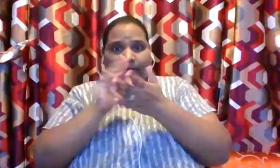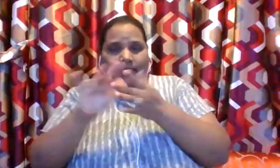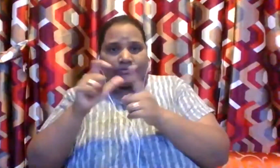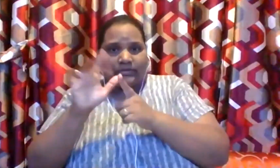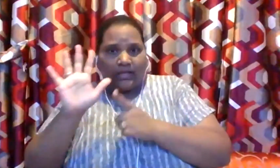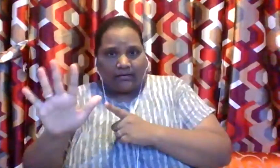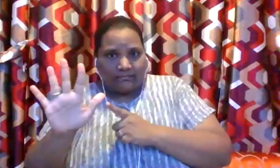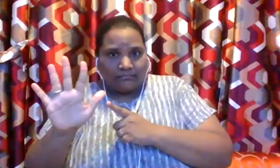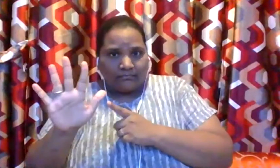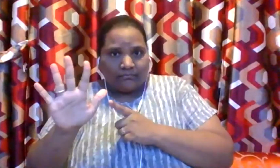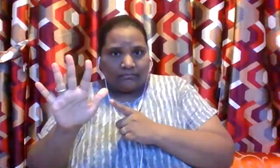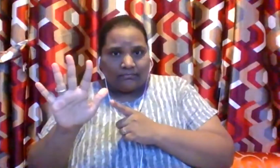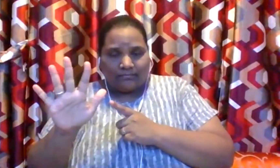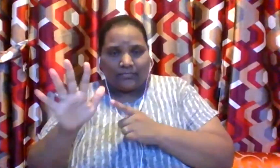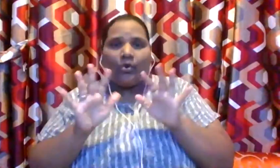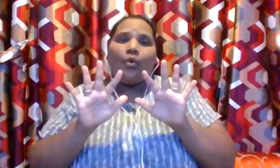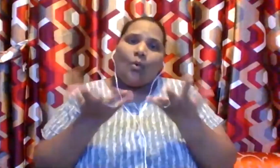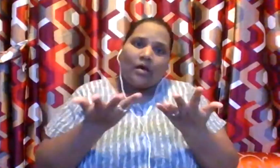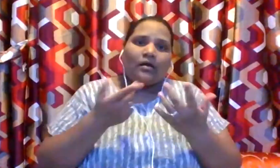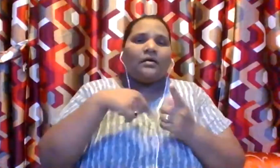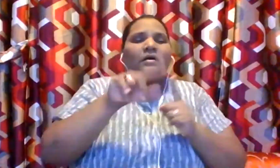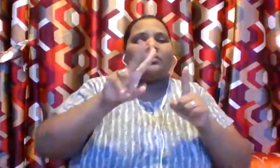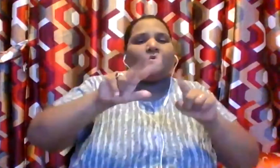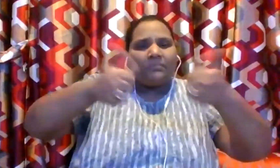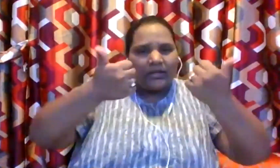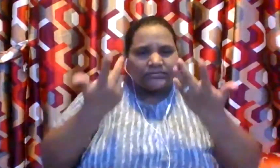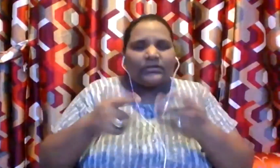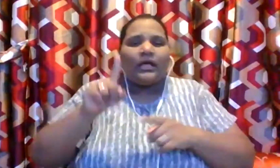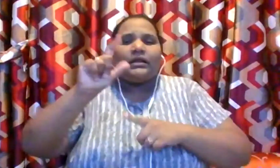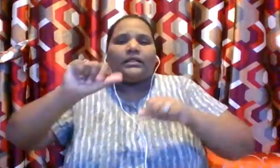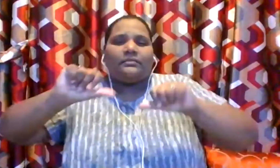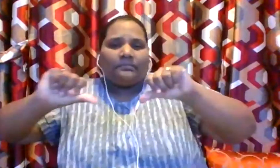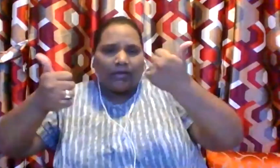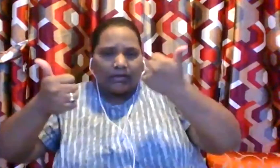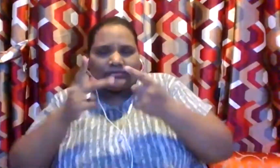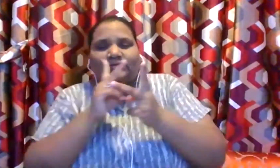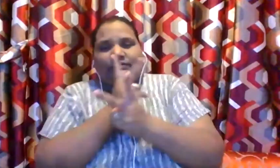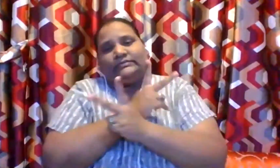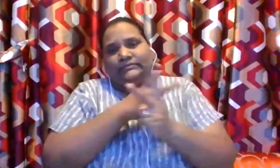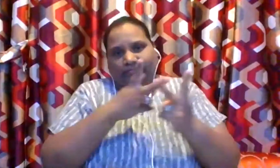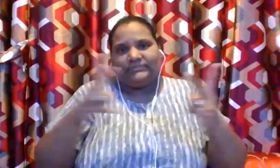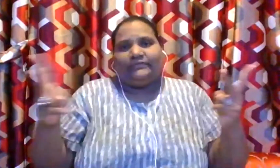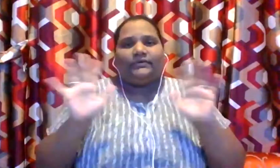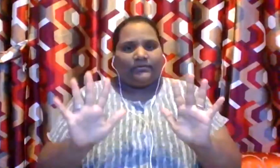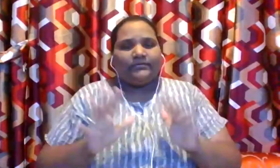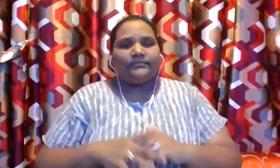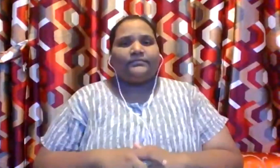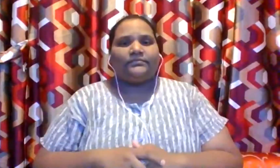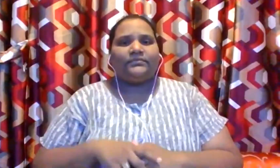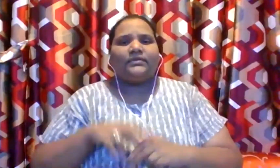graduate, somebody can just be a 12th standard pass, somebody can just be a 10th standard pass. So different people are, have